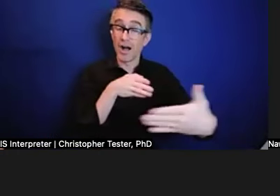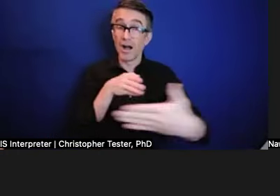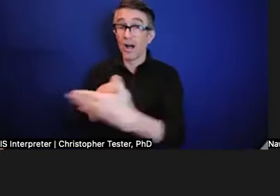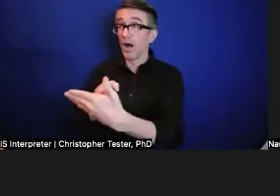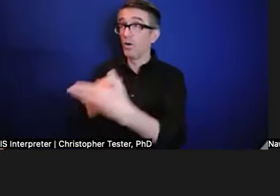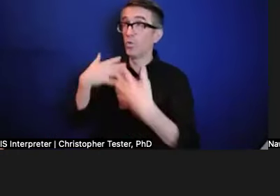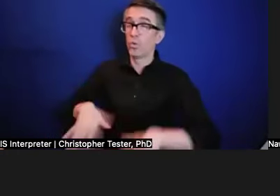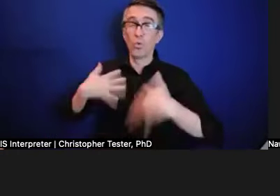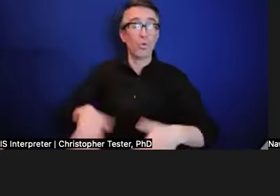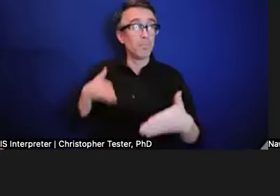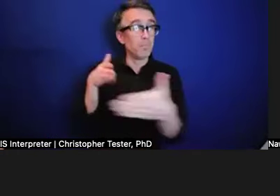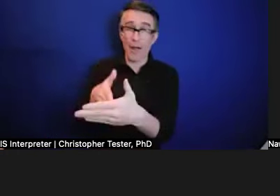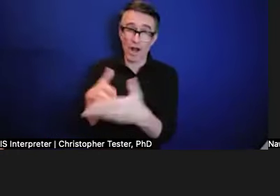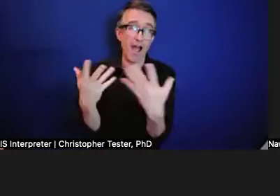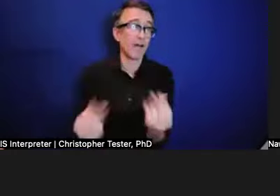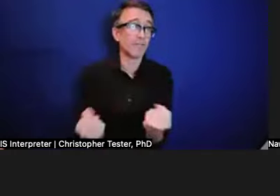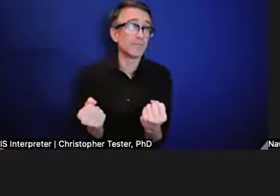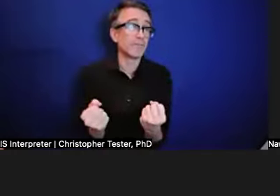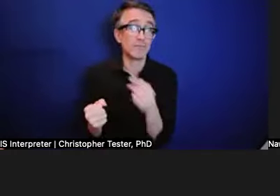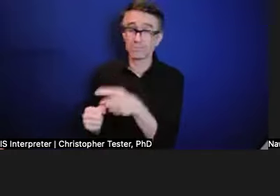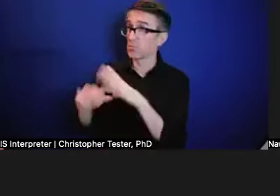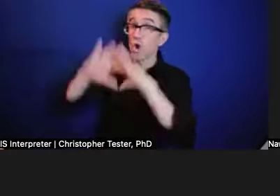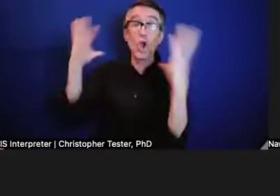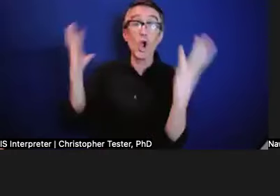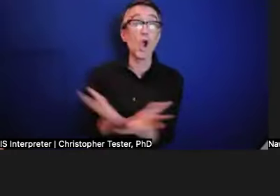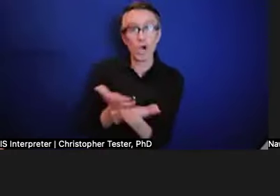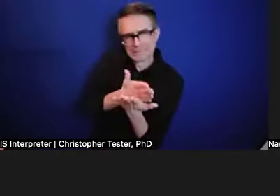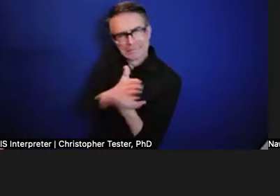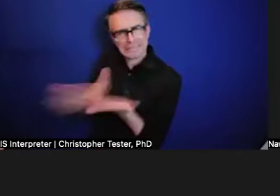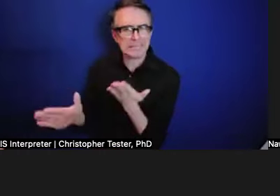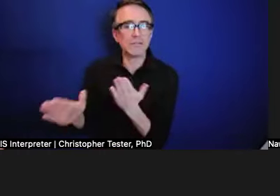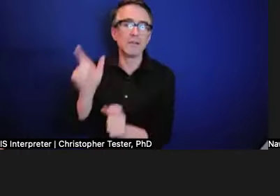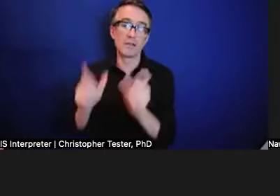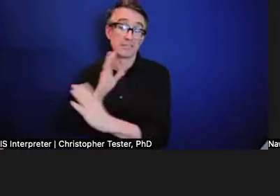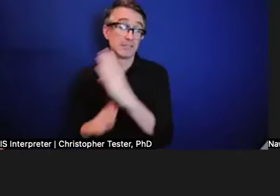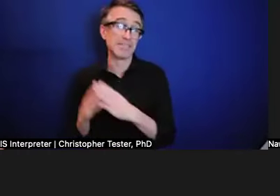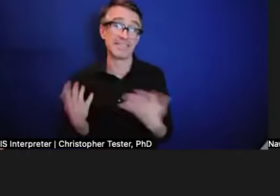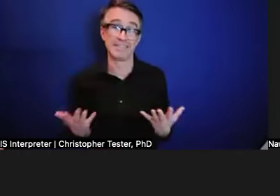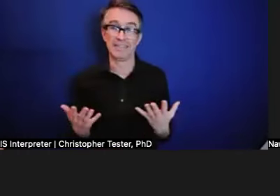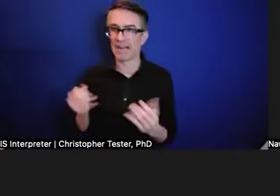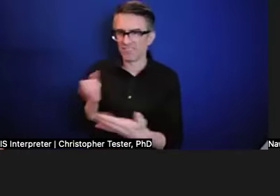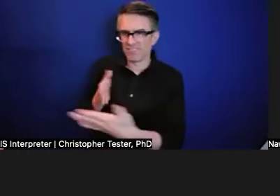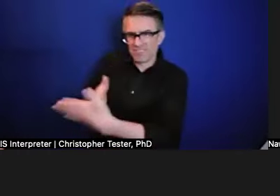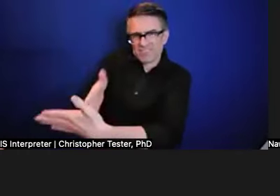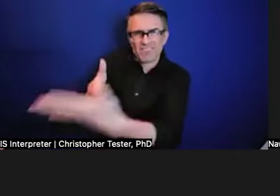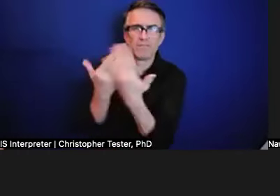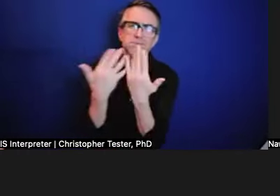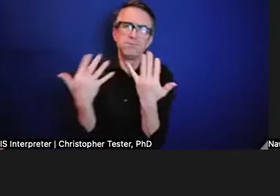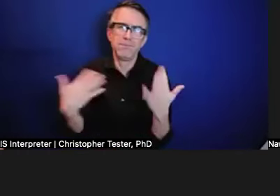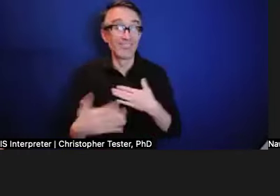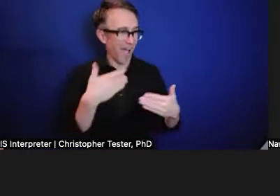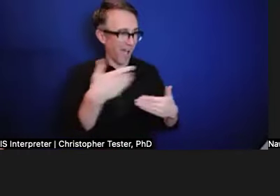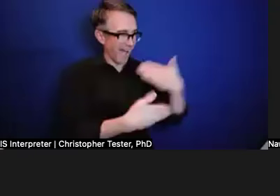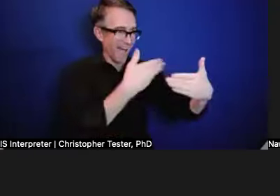This year has particularly been challenging for disability inclusion. Disability inclusion is